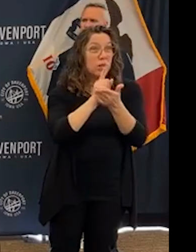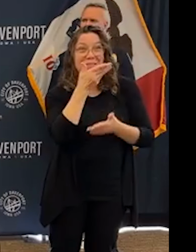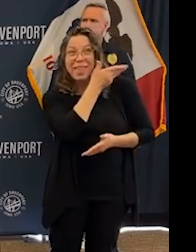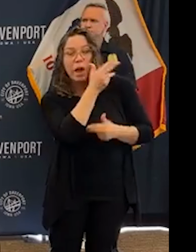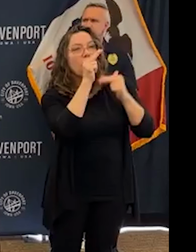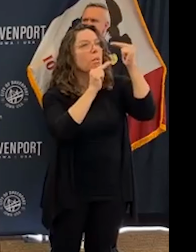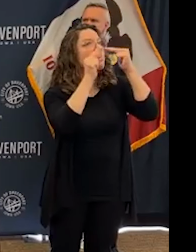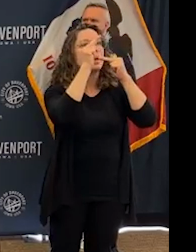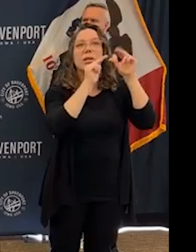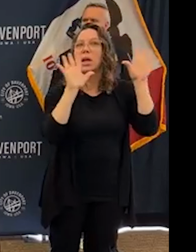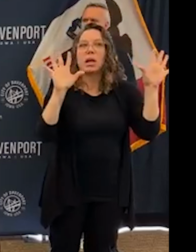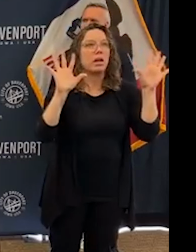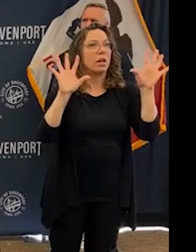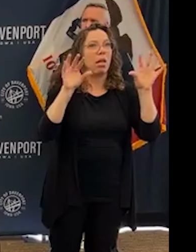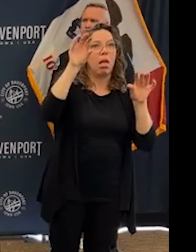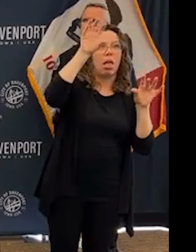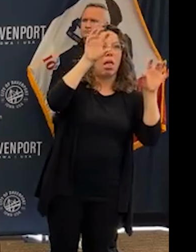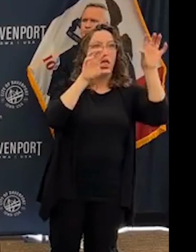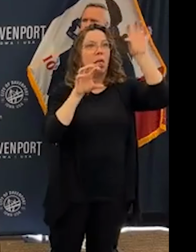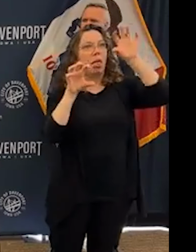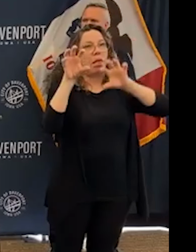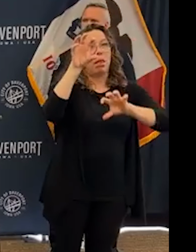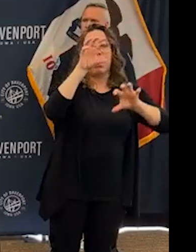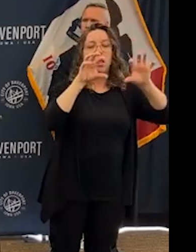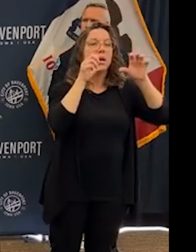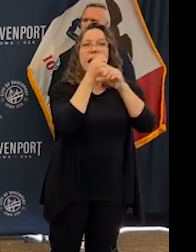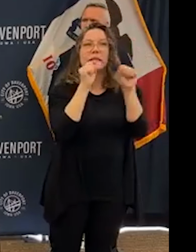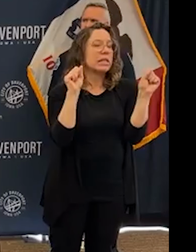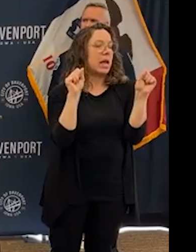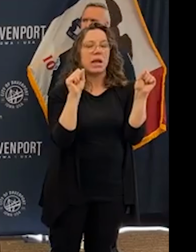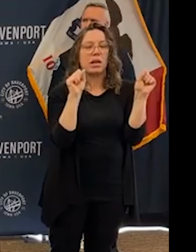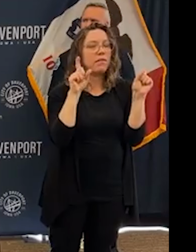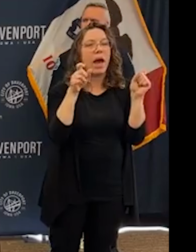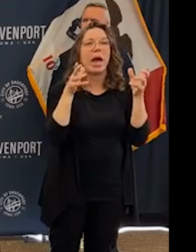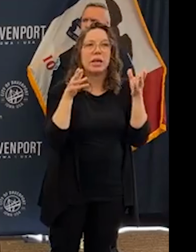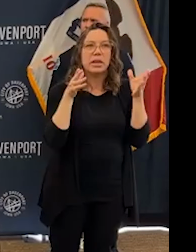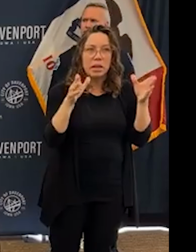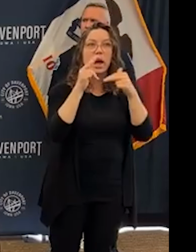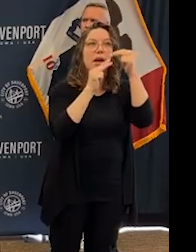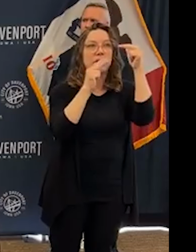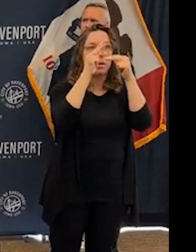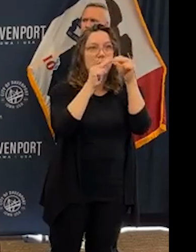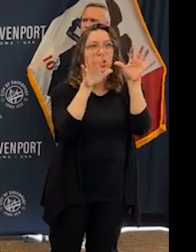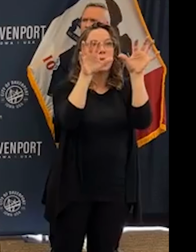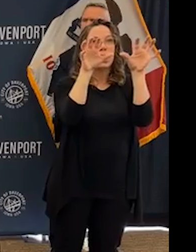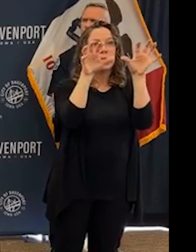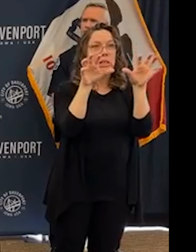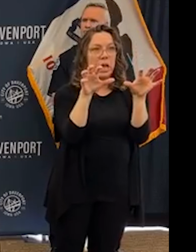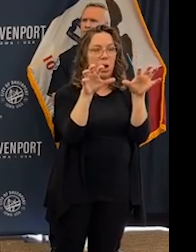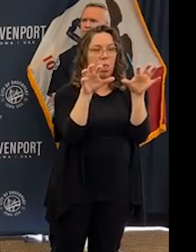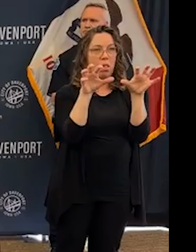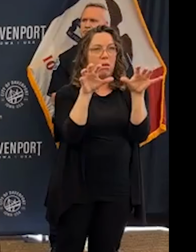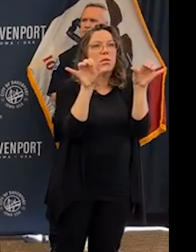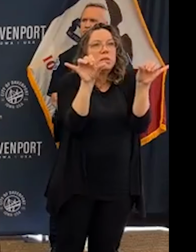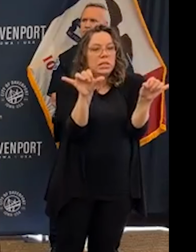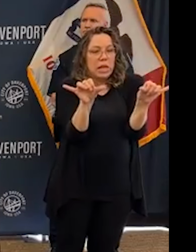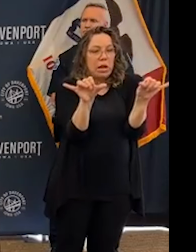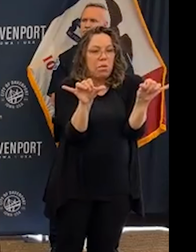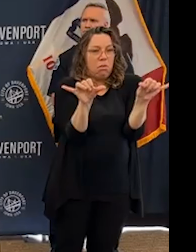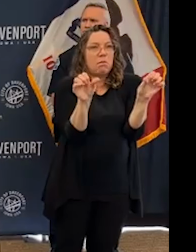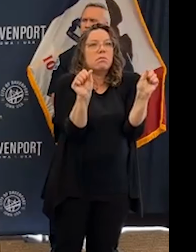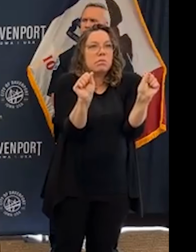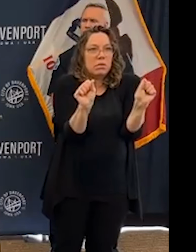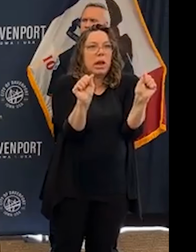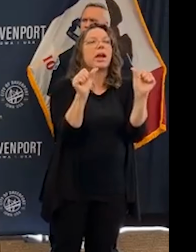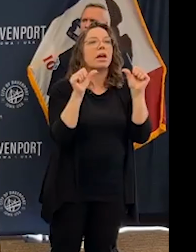in a constant state of motion, and we had to allow the building to settle a little bit before we could actually formalize on a solid plan that we could move